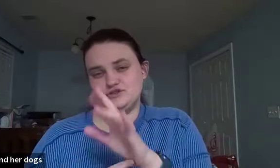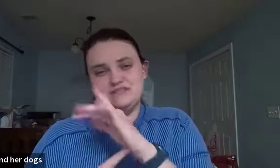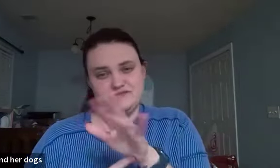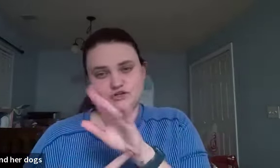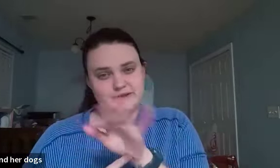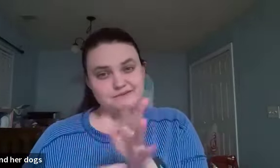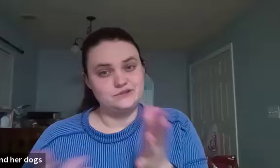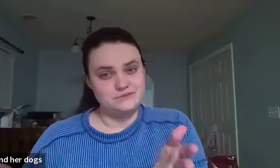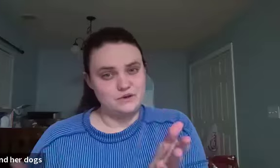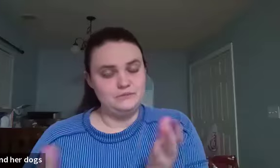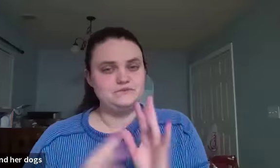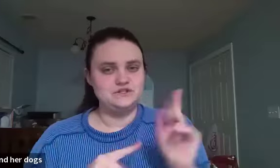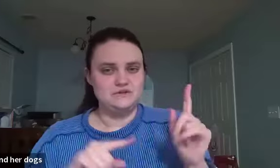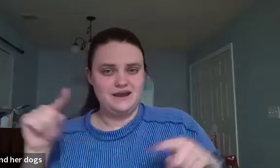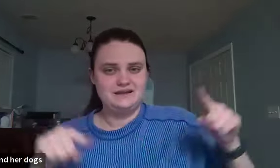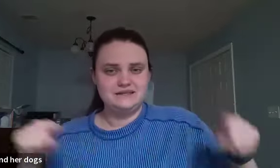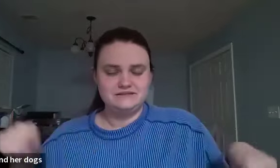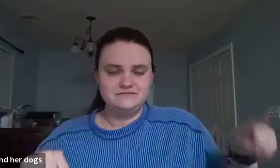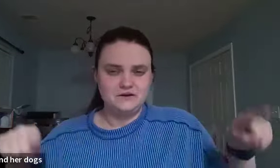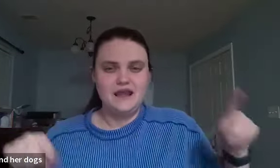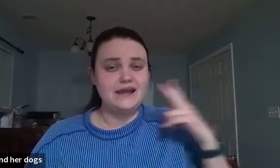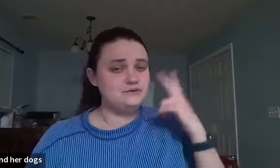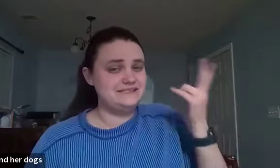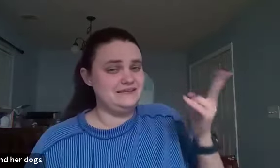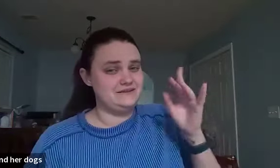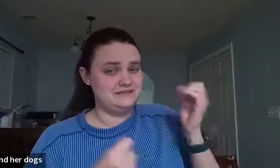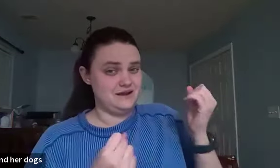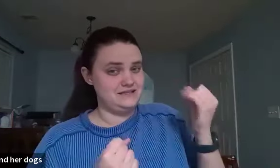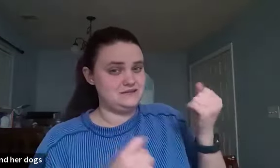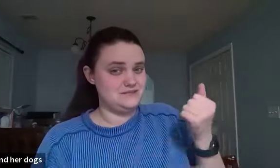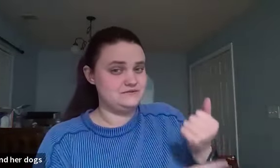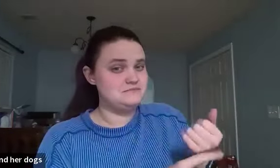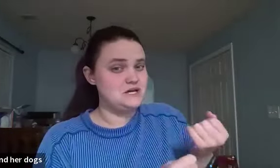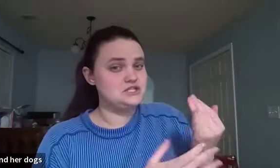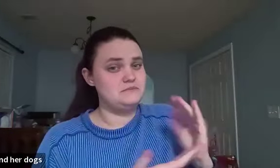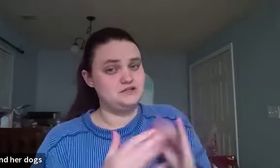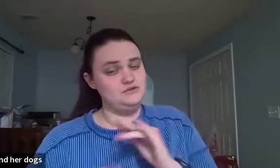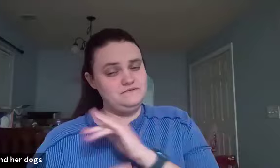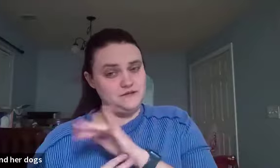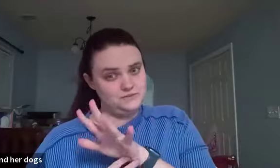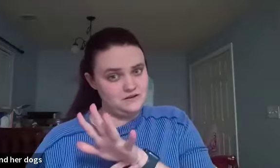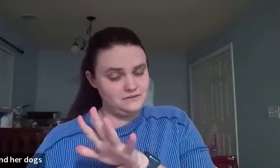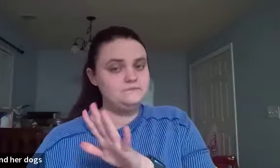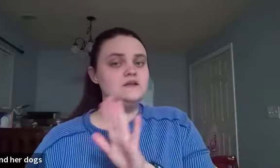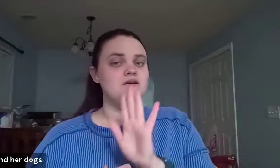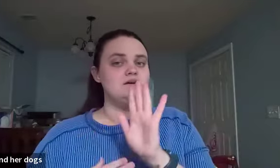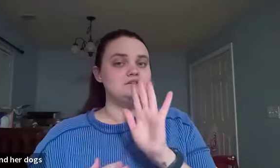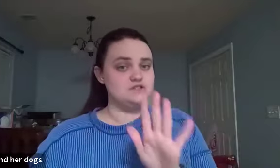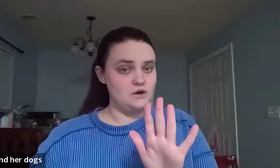also seen finger spelling with them as well. So they kind of vary. I don't see the signs themselves as much compared to the finger spelling. So